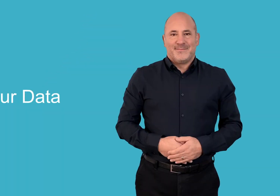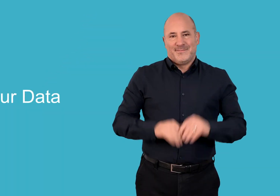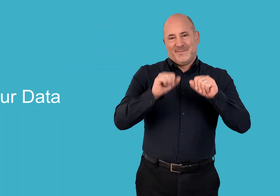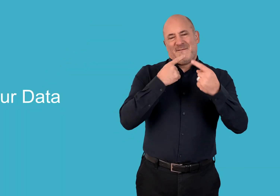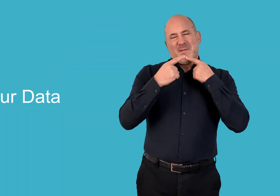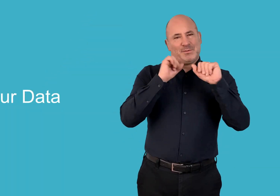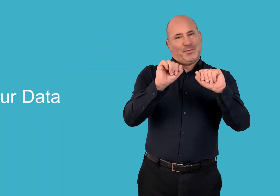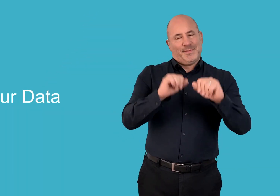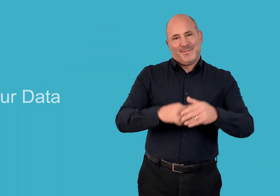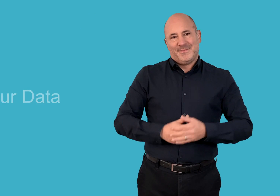Your data.